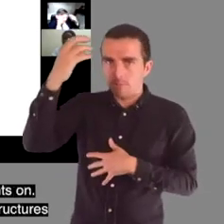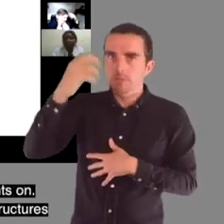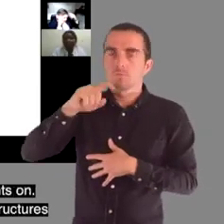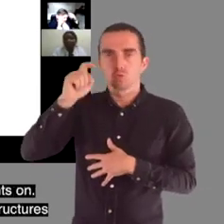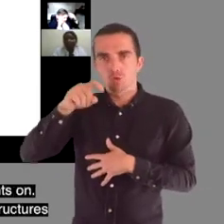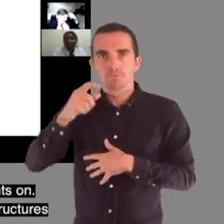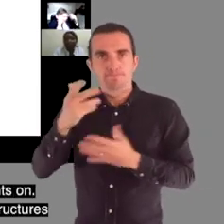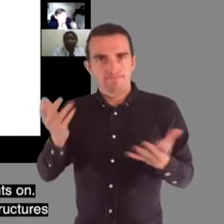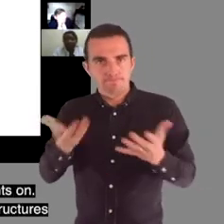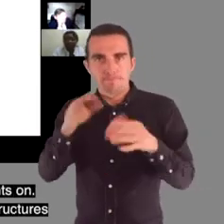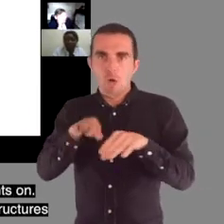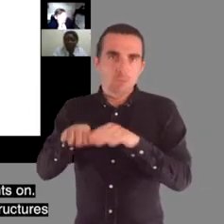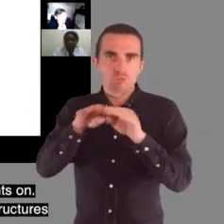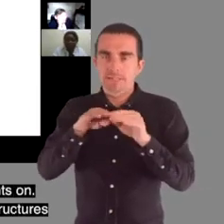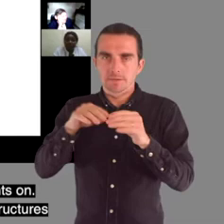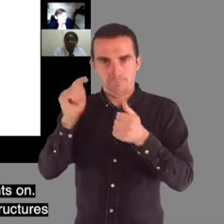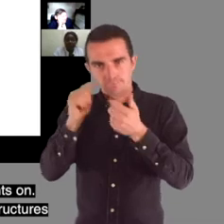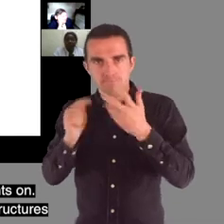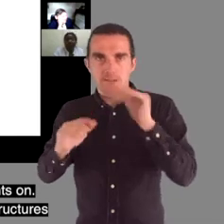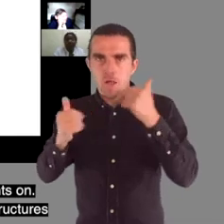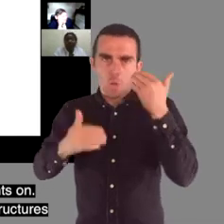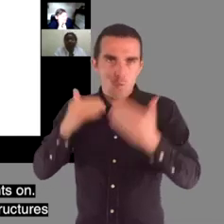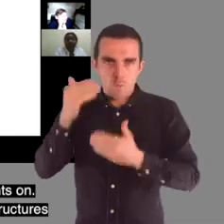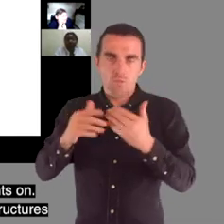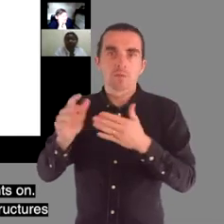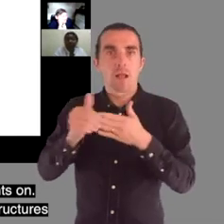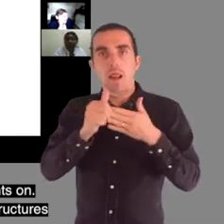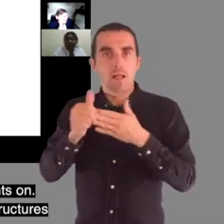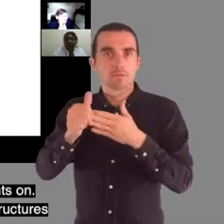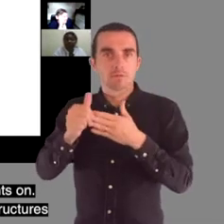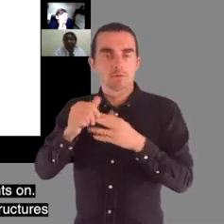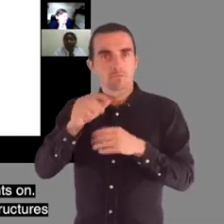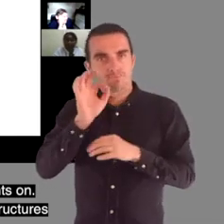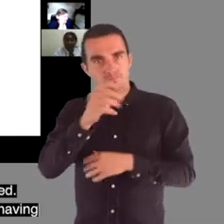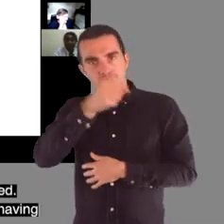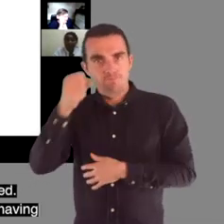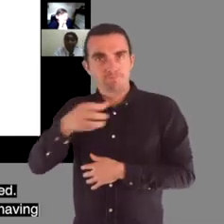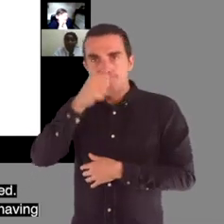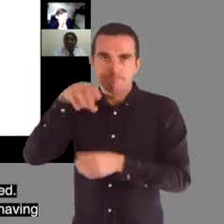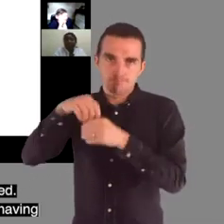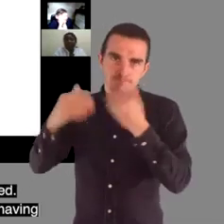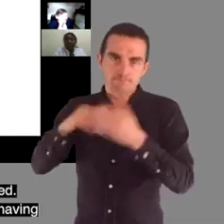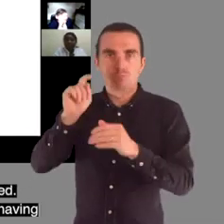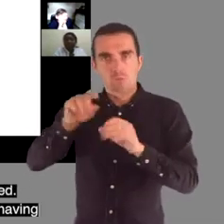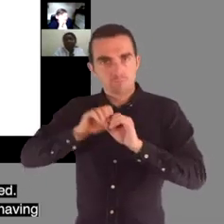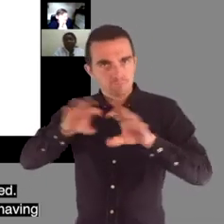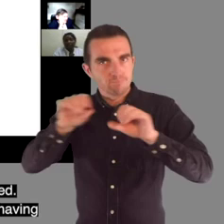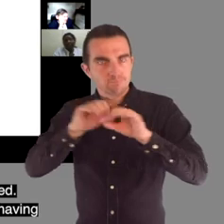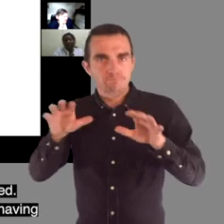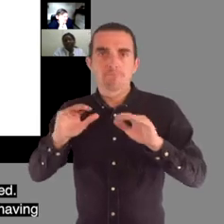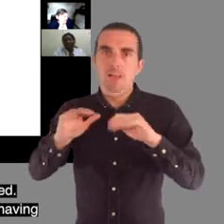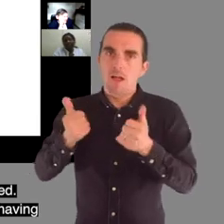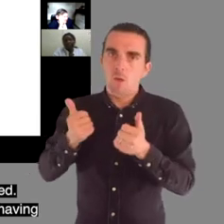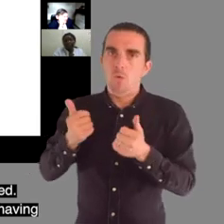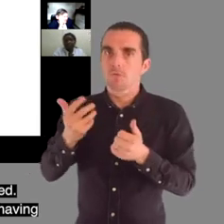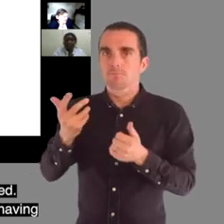they're influencing the governments on. They should have democratic structures with leaders regularly elected.